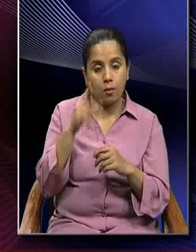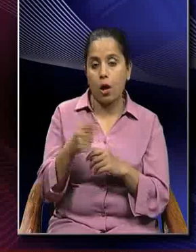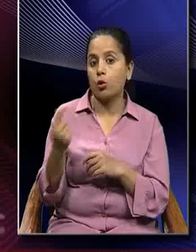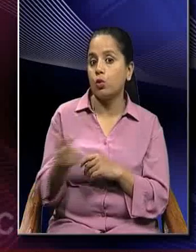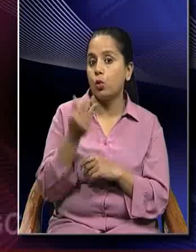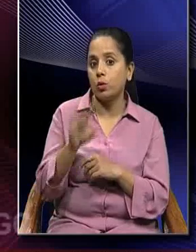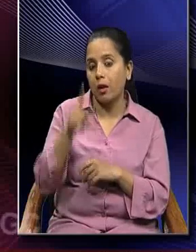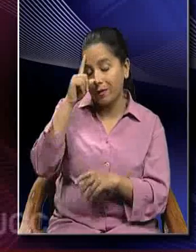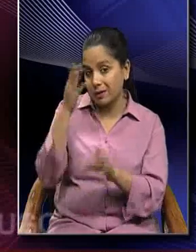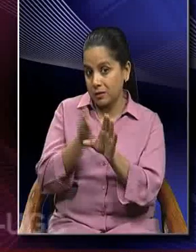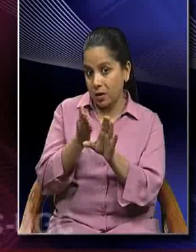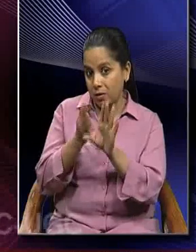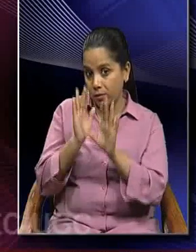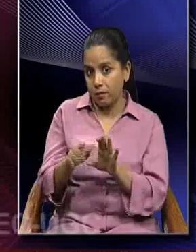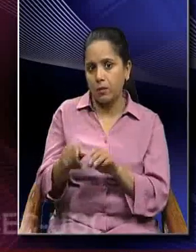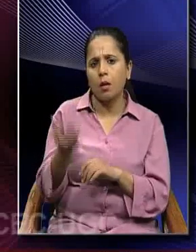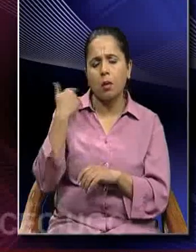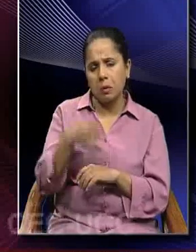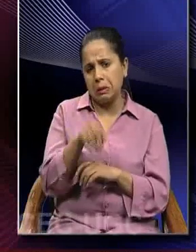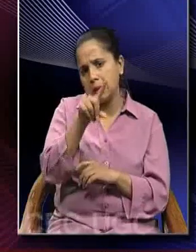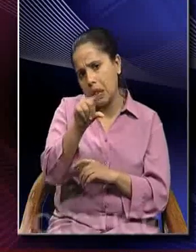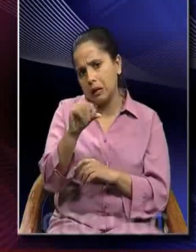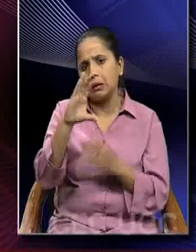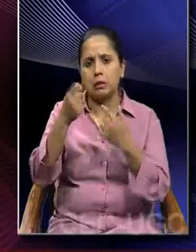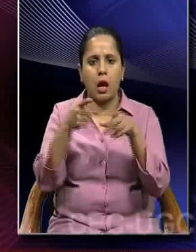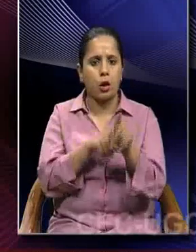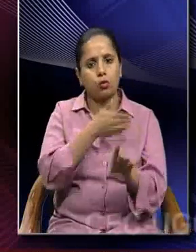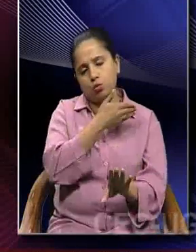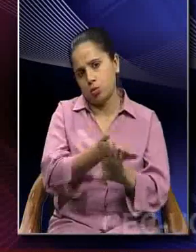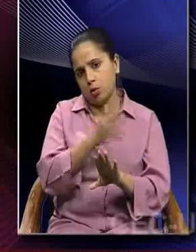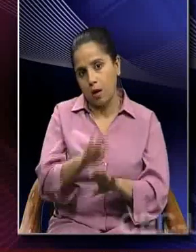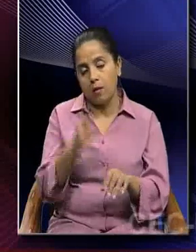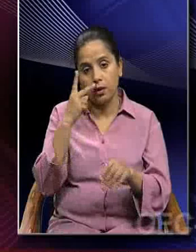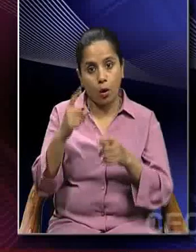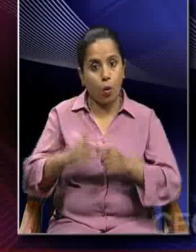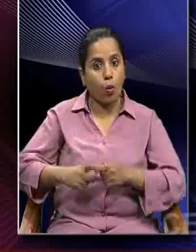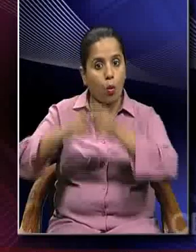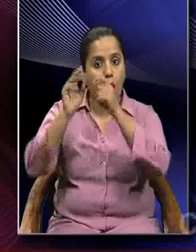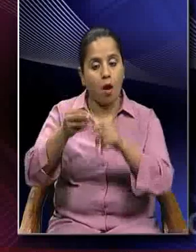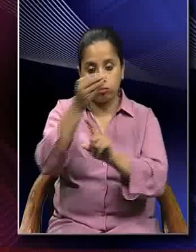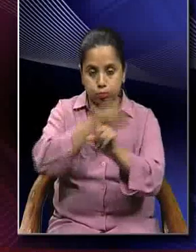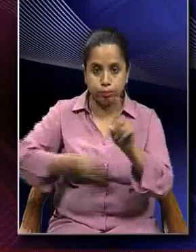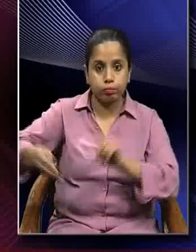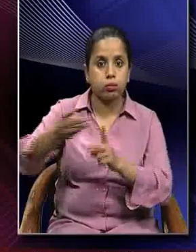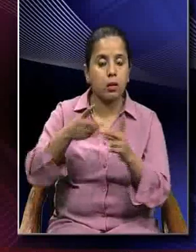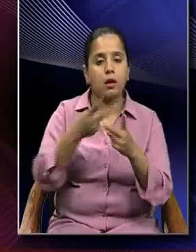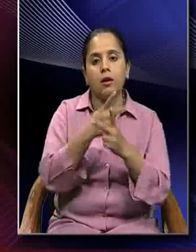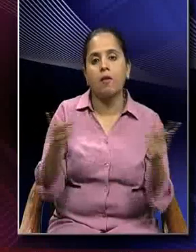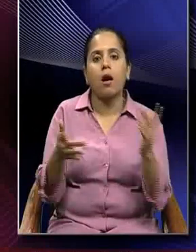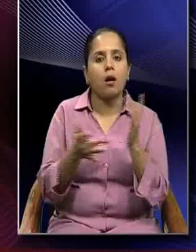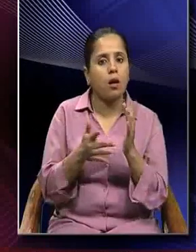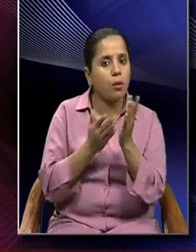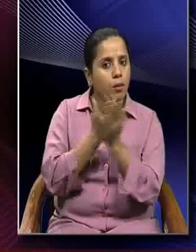in psychology since the late 19th century. Qualitative research encompasses various